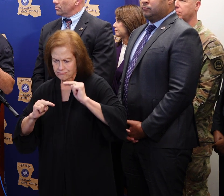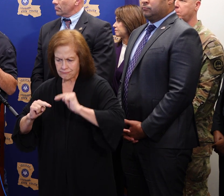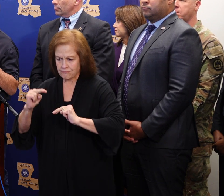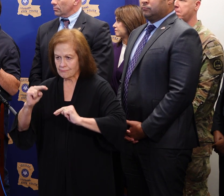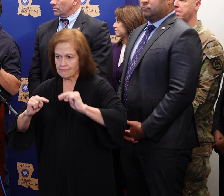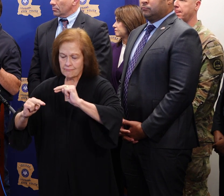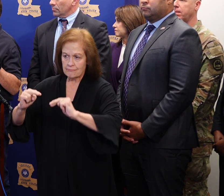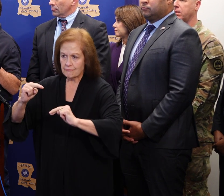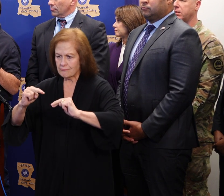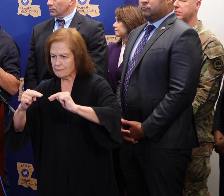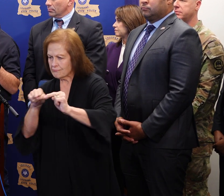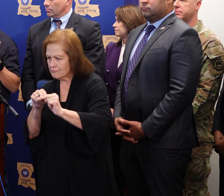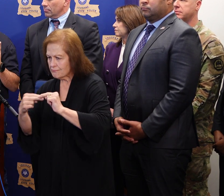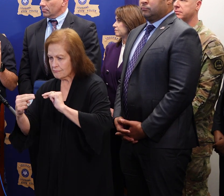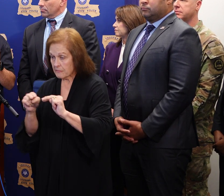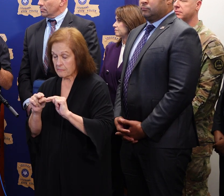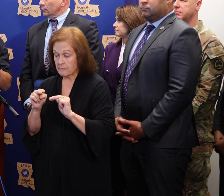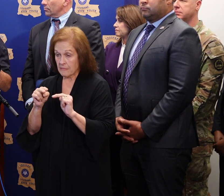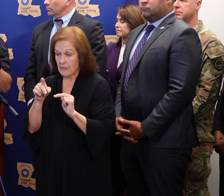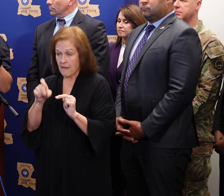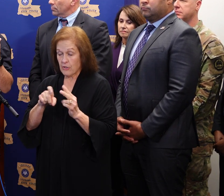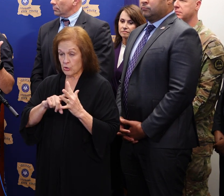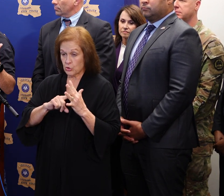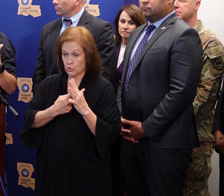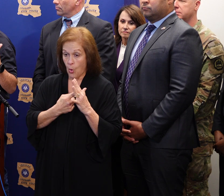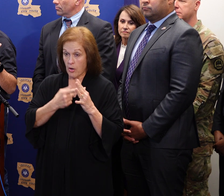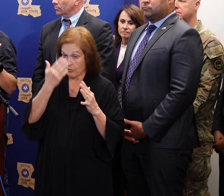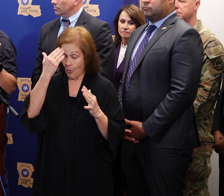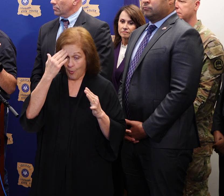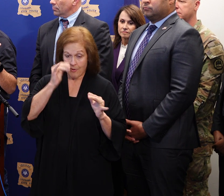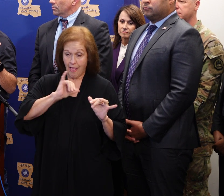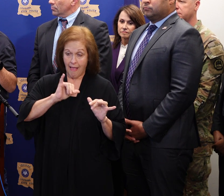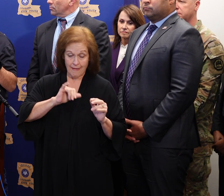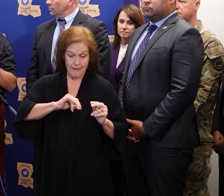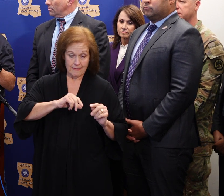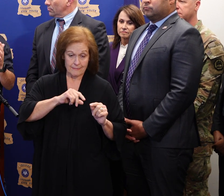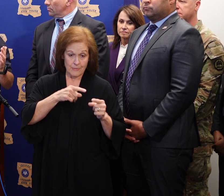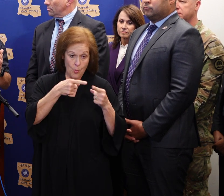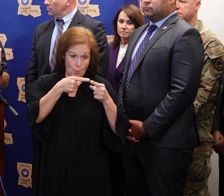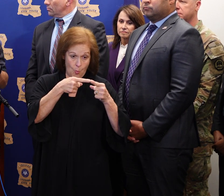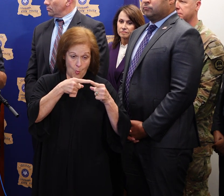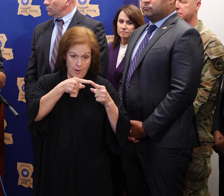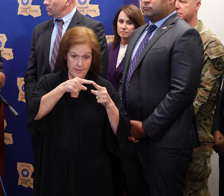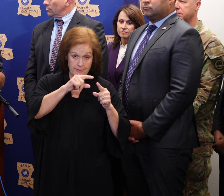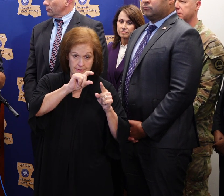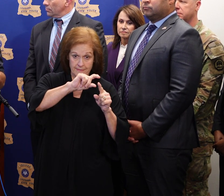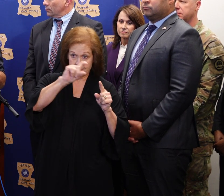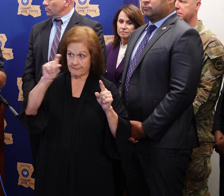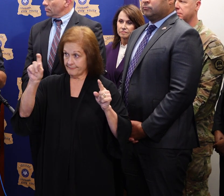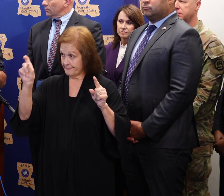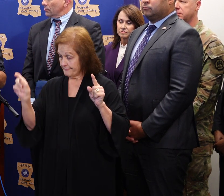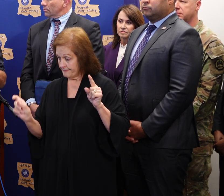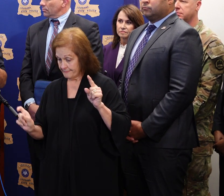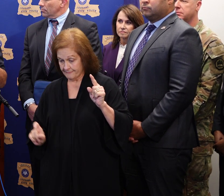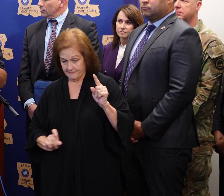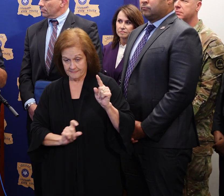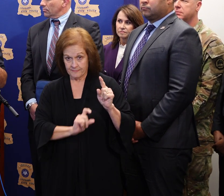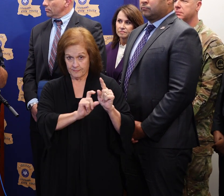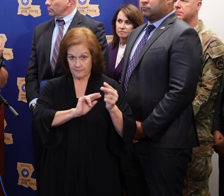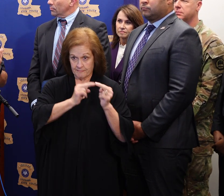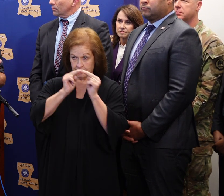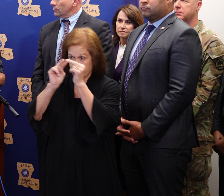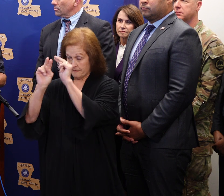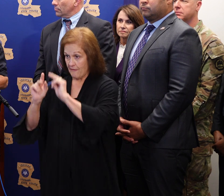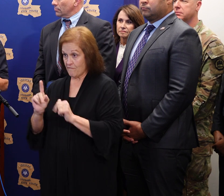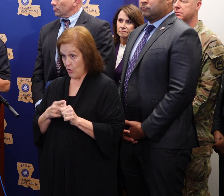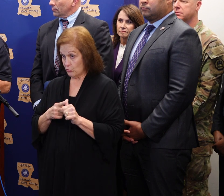want to start, if you're real good, you start at the corners, right? Try to put your corners together. And